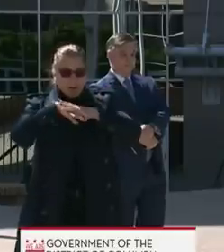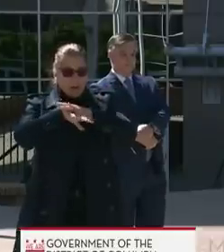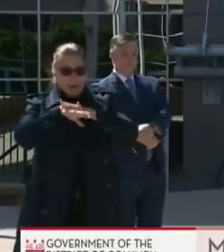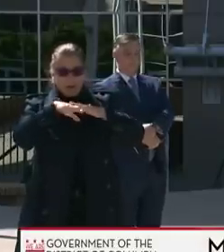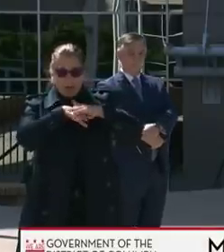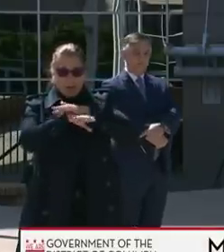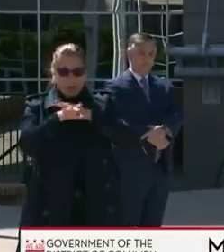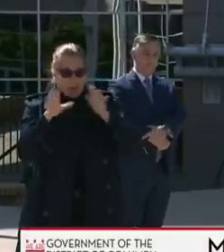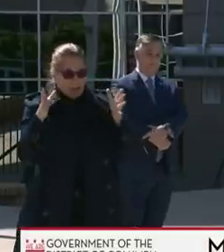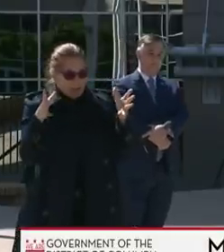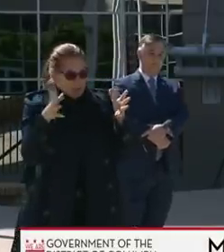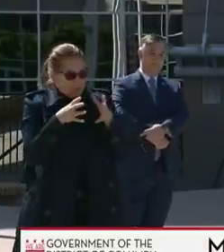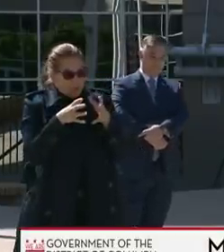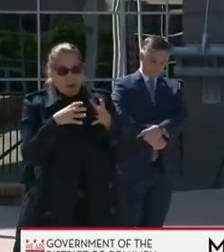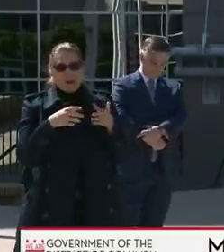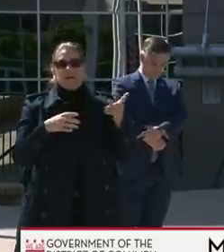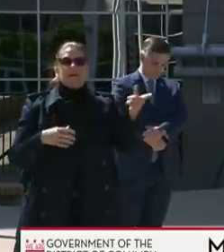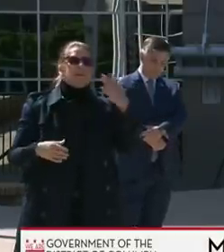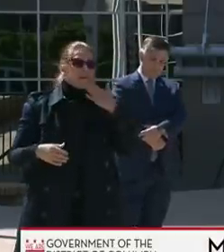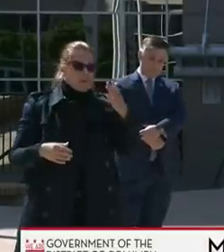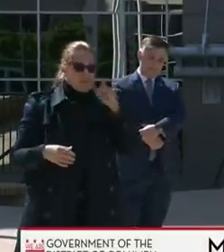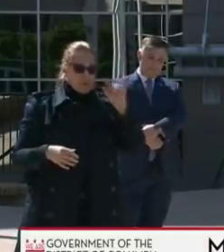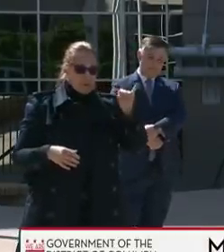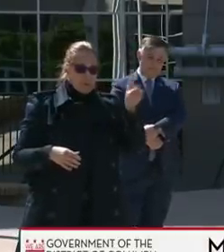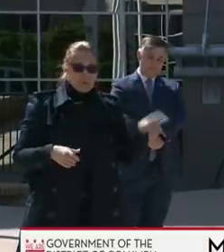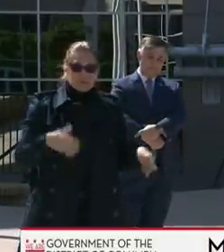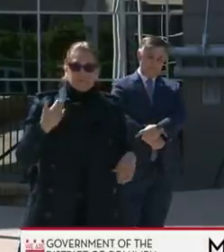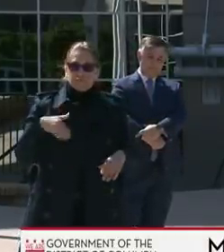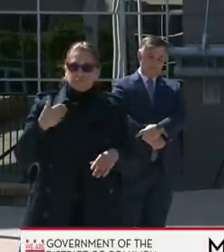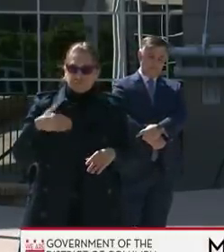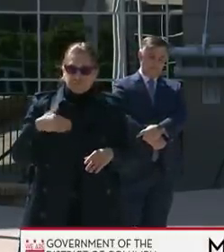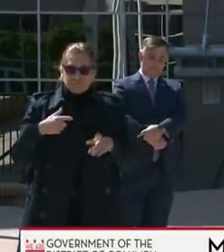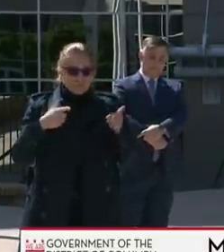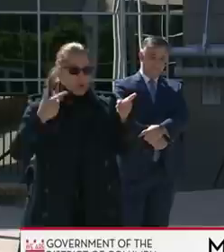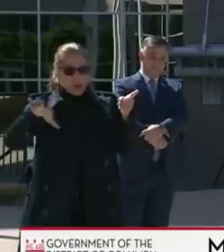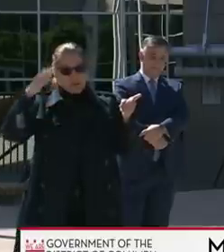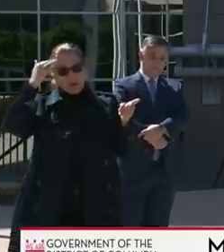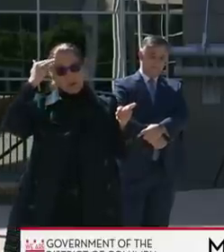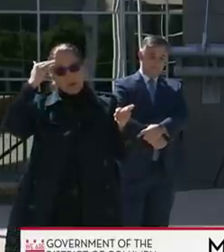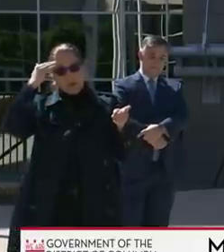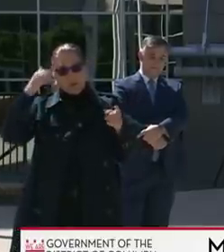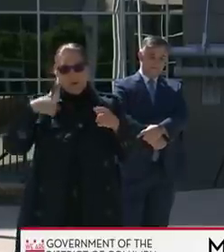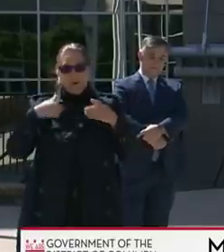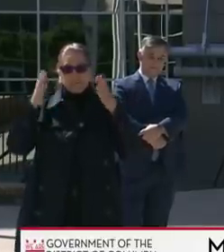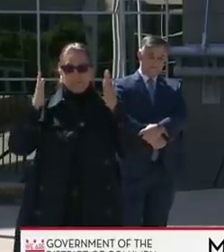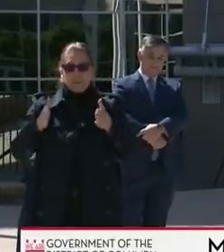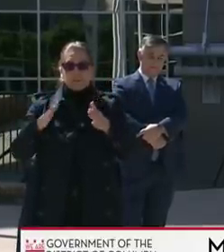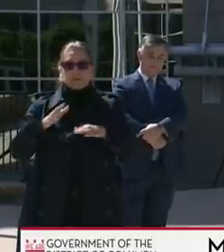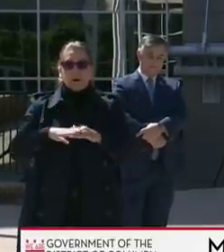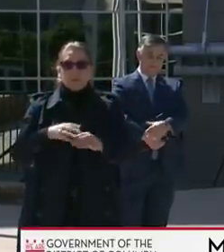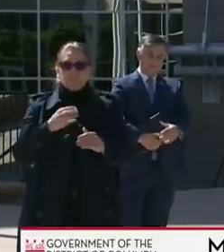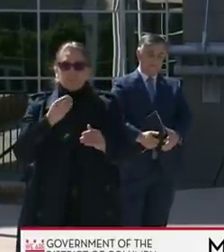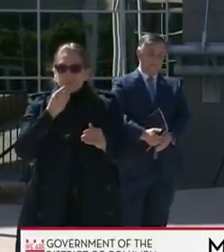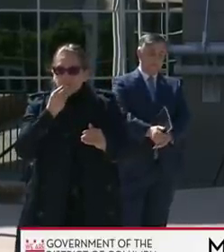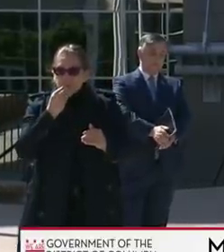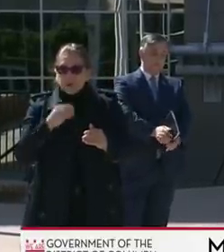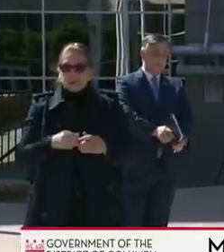question. And we, as you know, have been very focused on food and food access